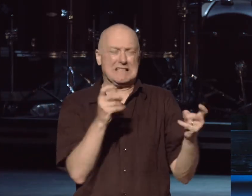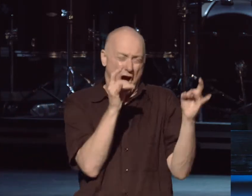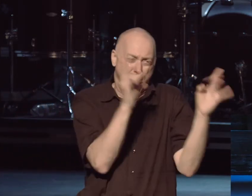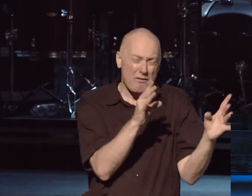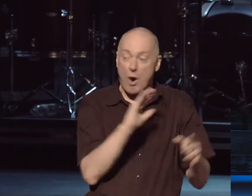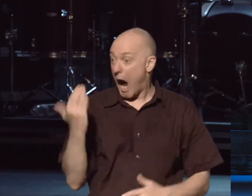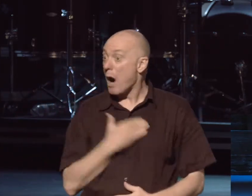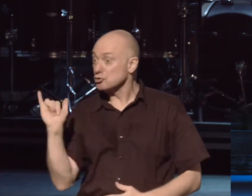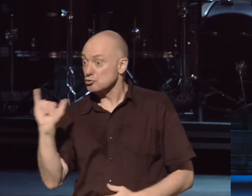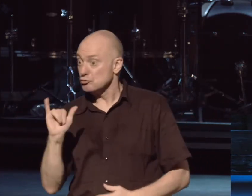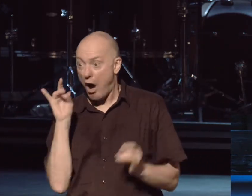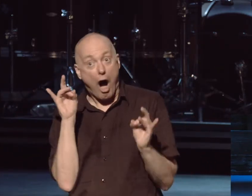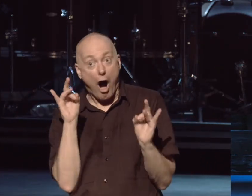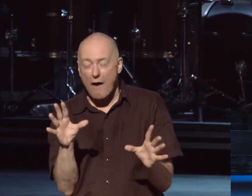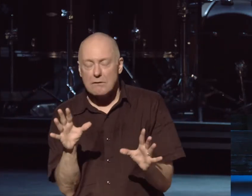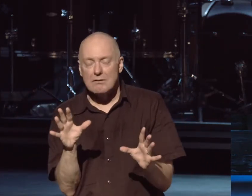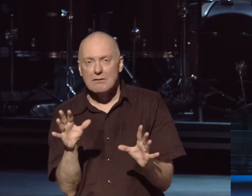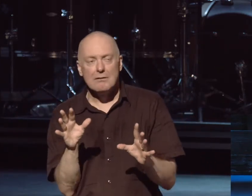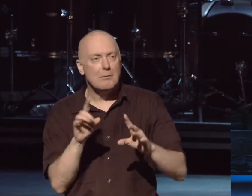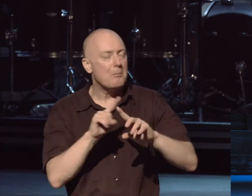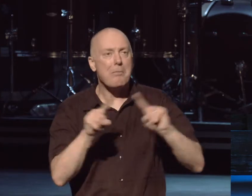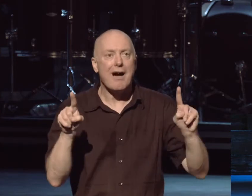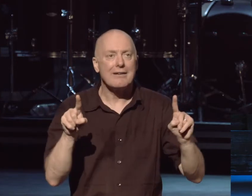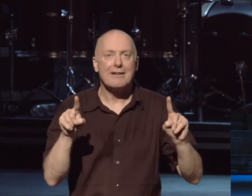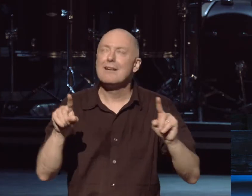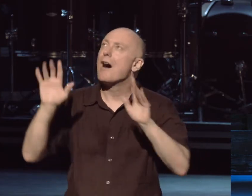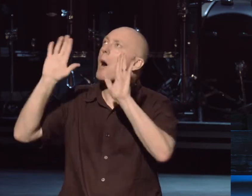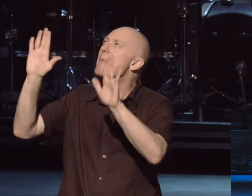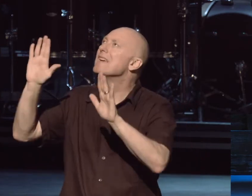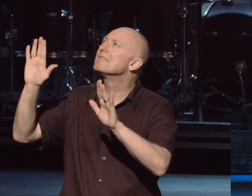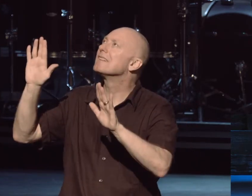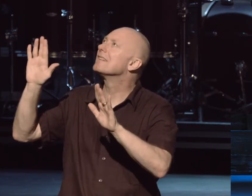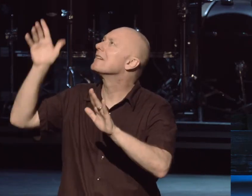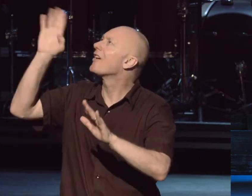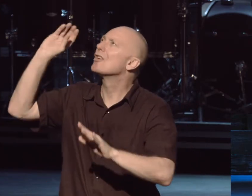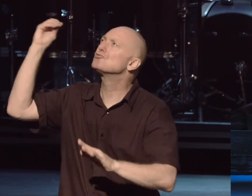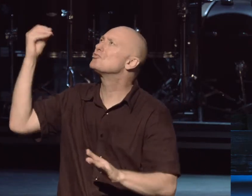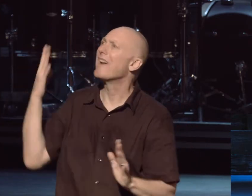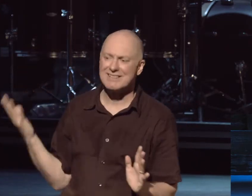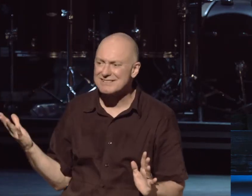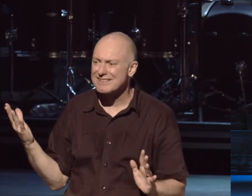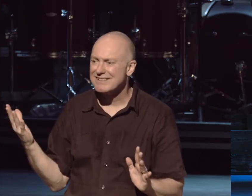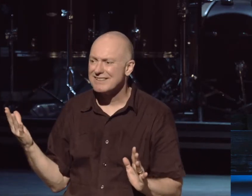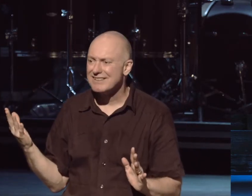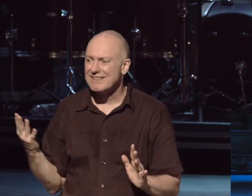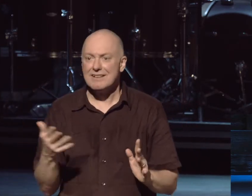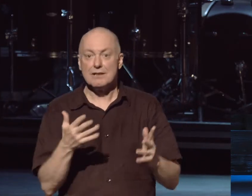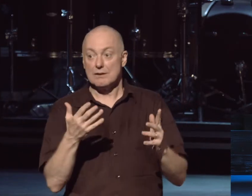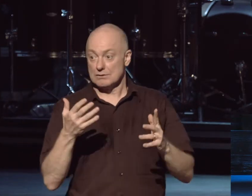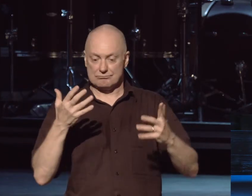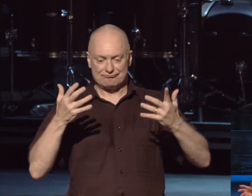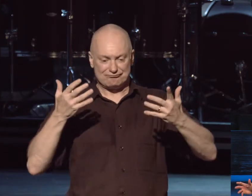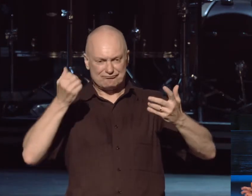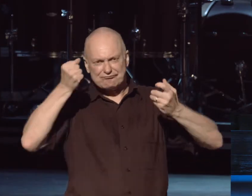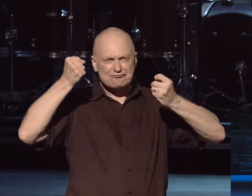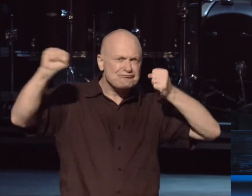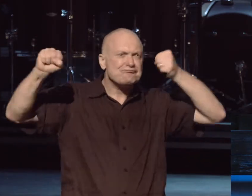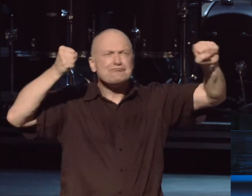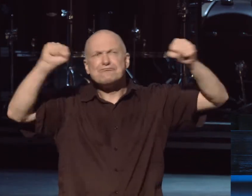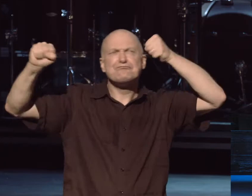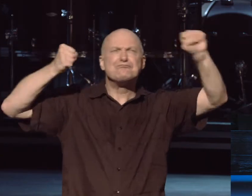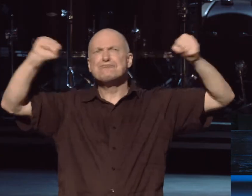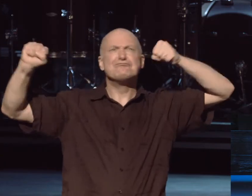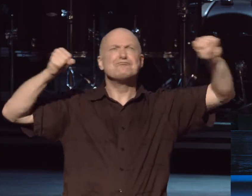ours is too, more amazing is the grace and mercy of God. Transgression here refers to our rebellion